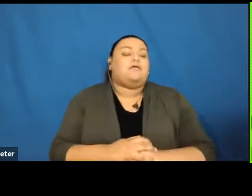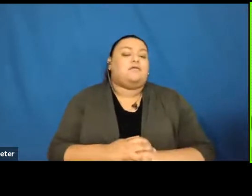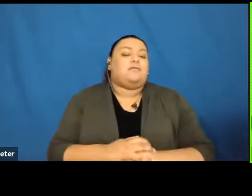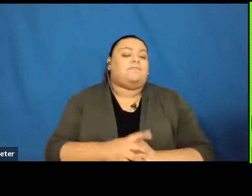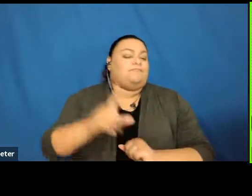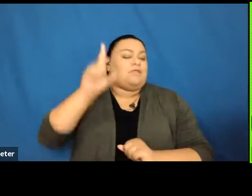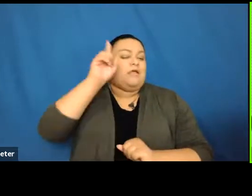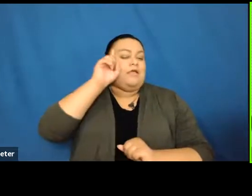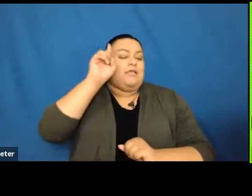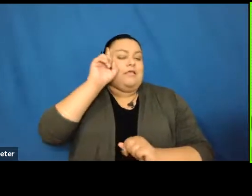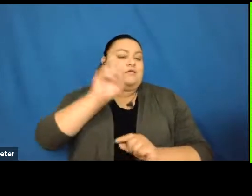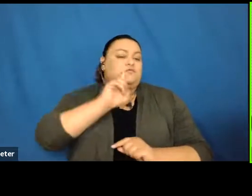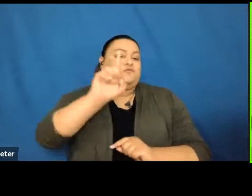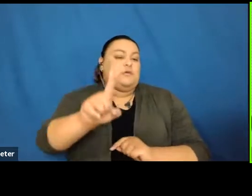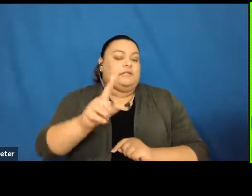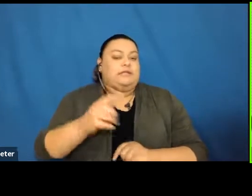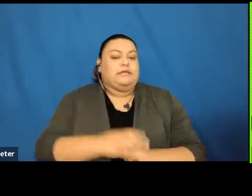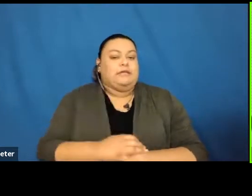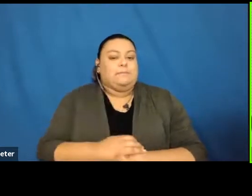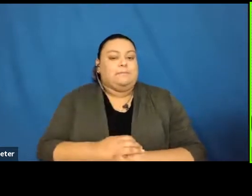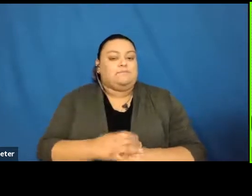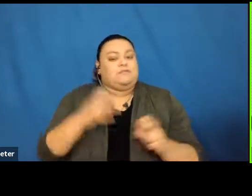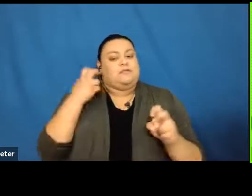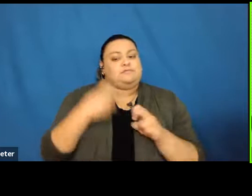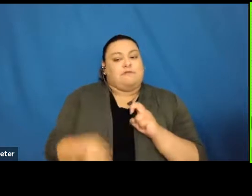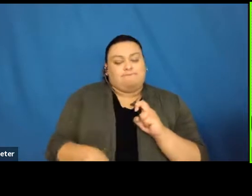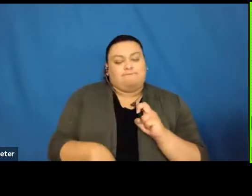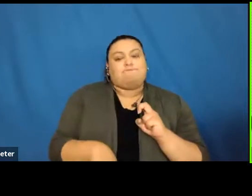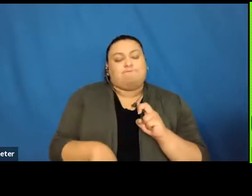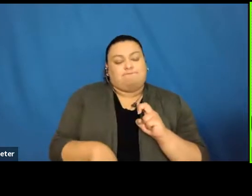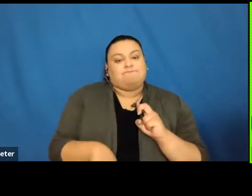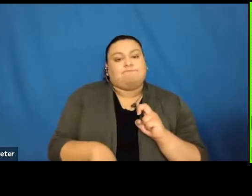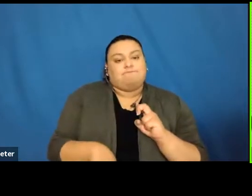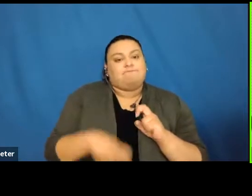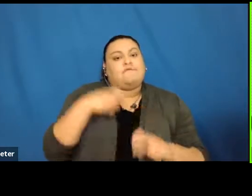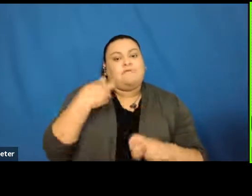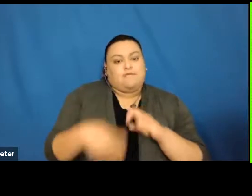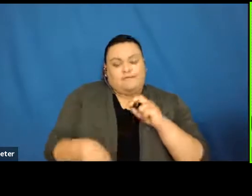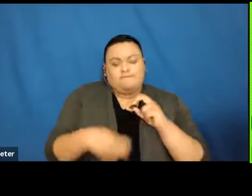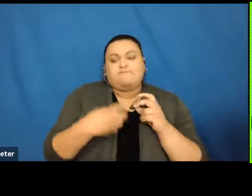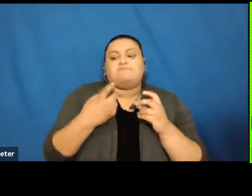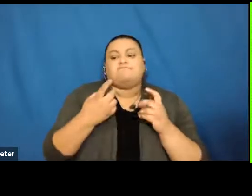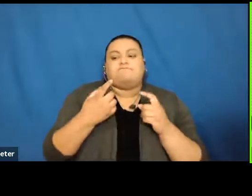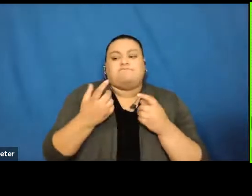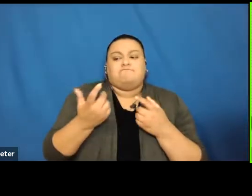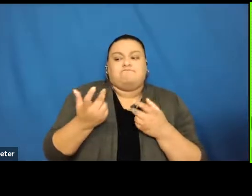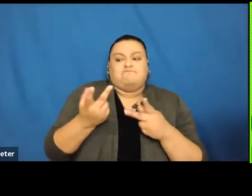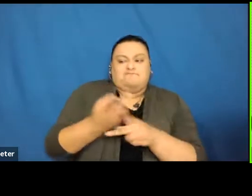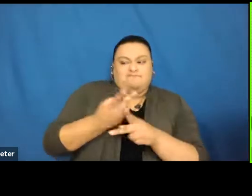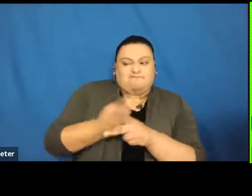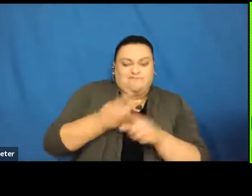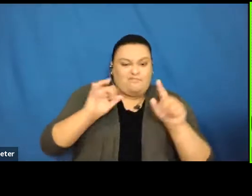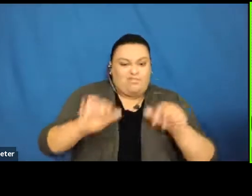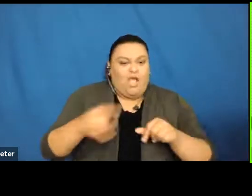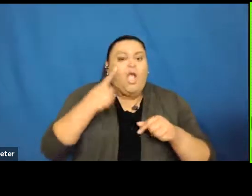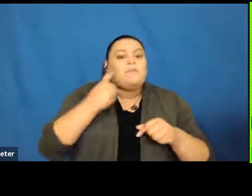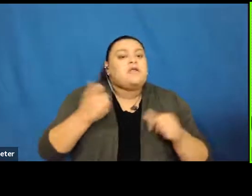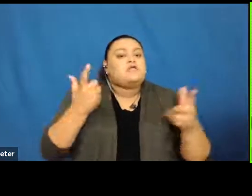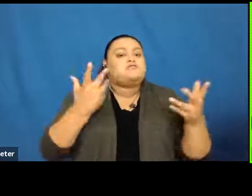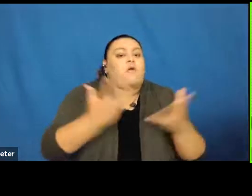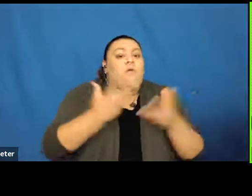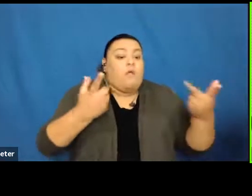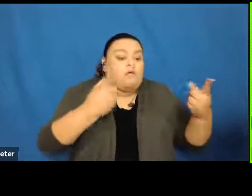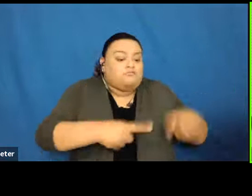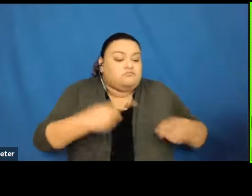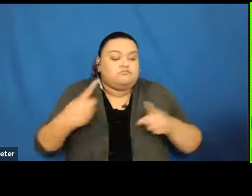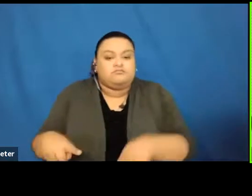kind of difficult to deal with that because there's so many things out there going on